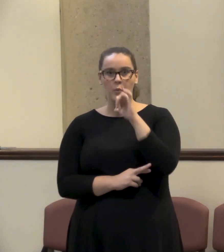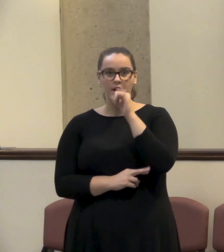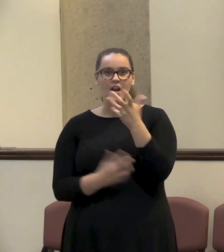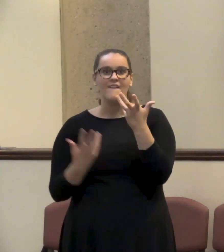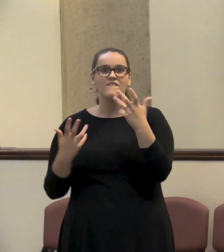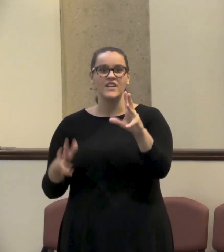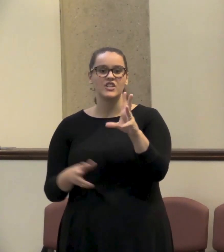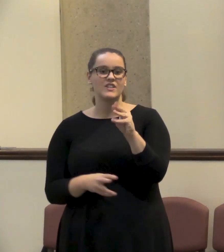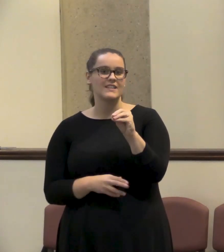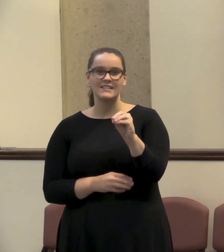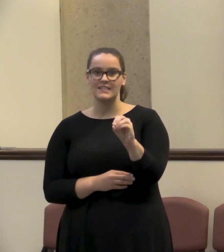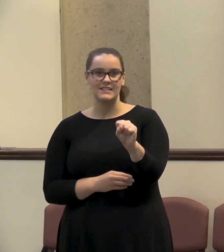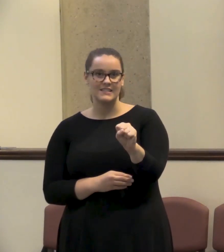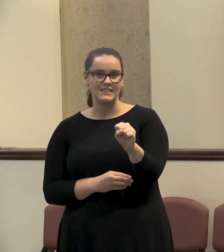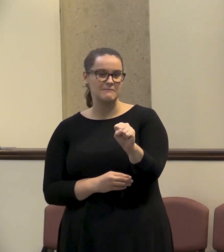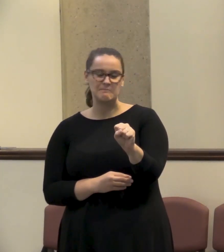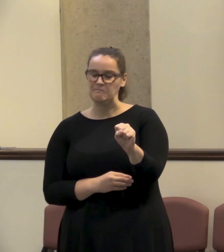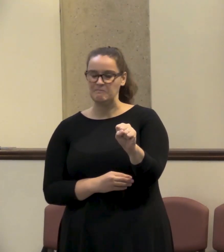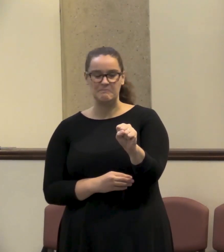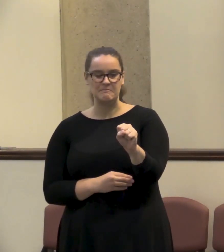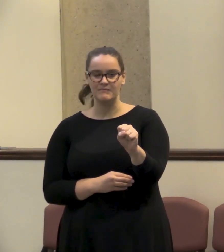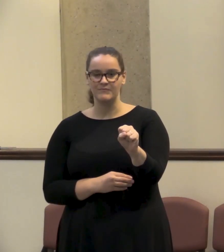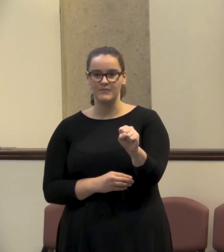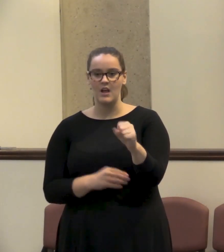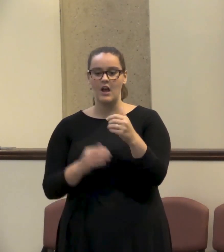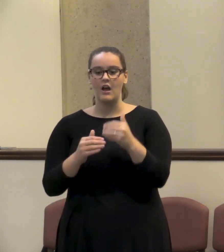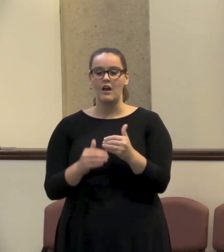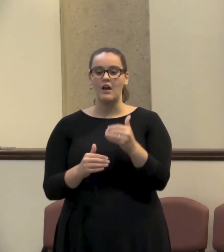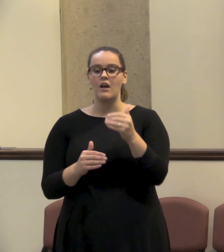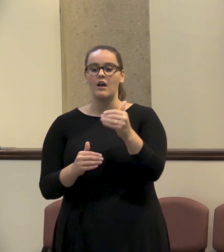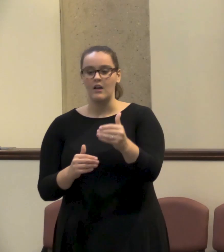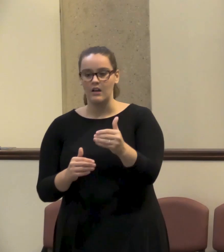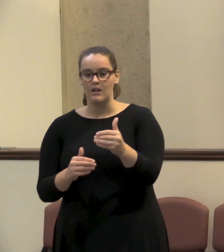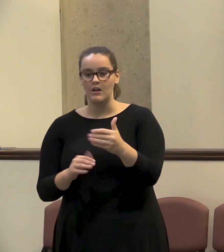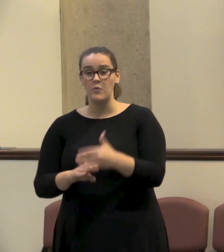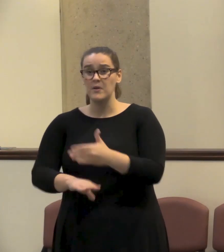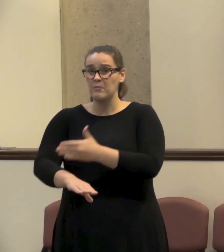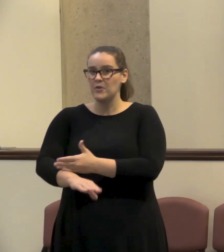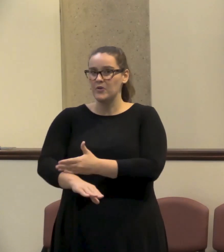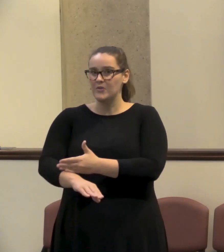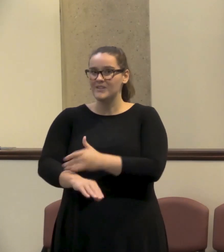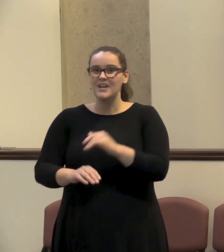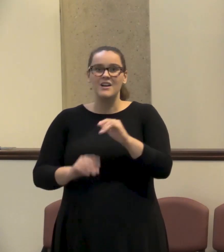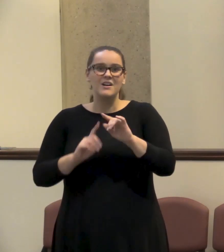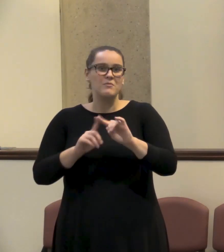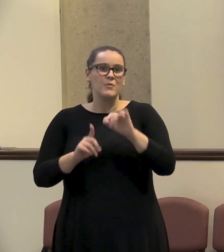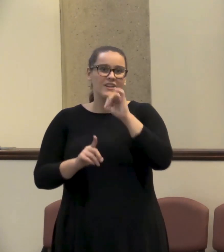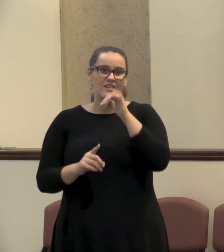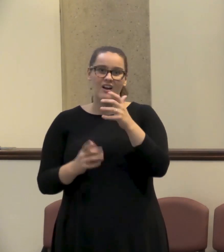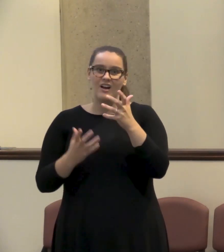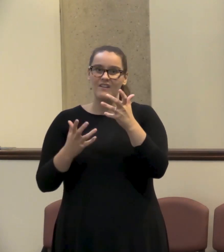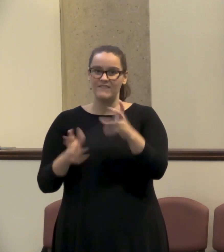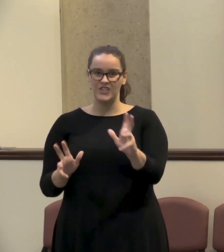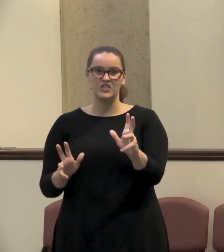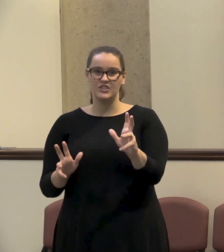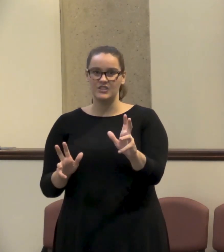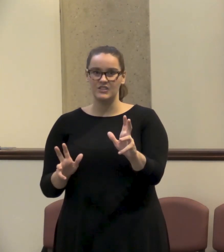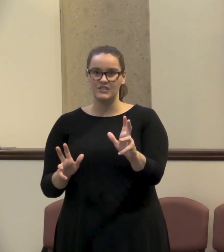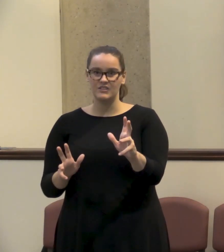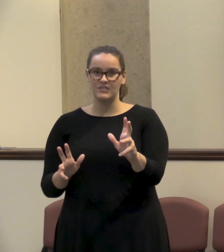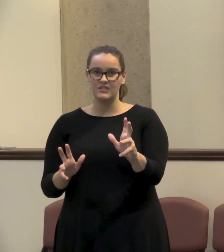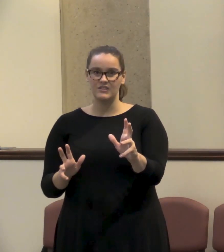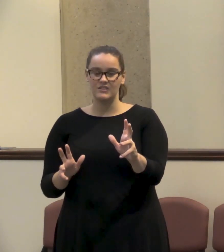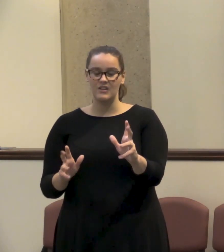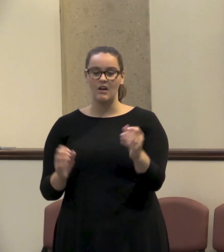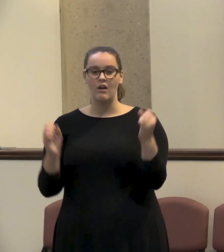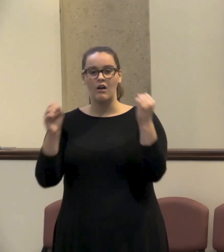civil rights legislation. We took a step, we did not finish it, and we're paying for it because we're